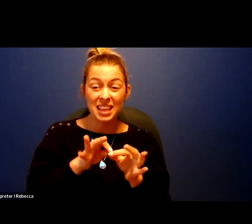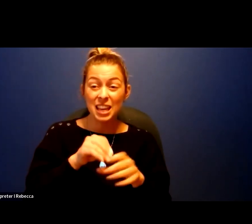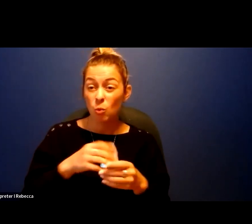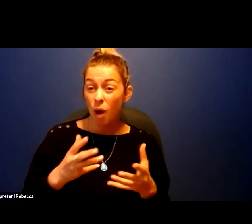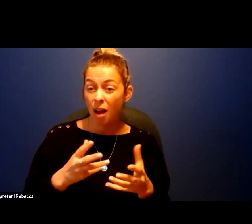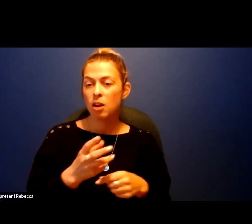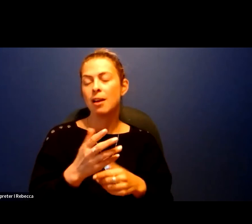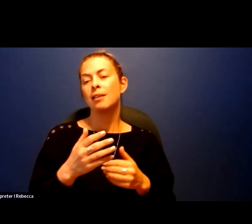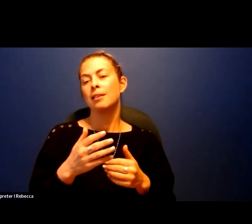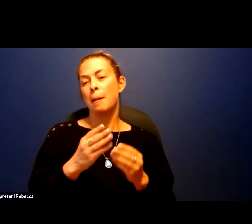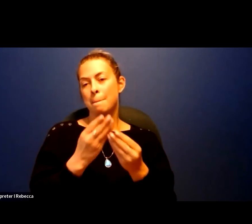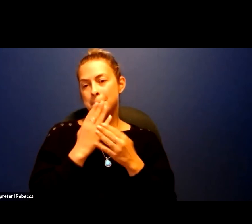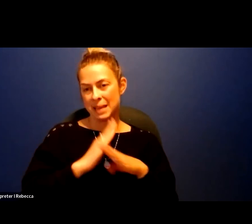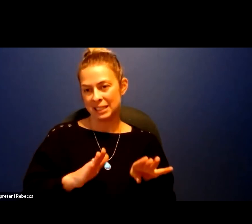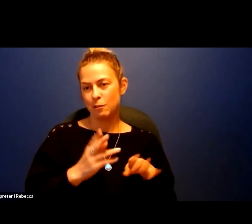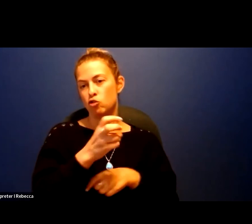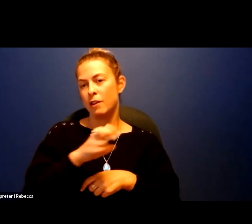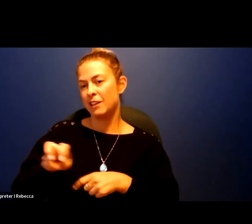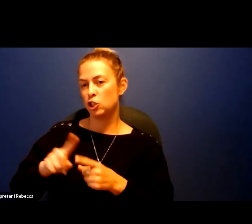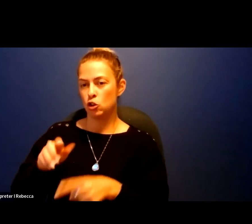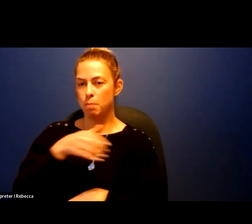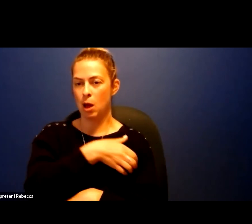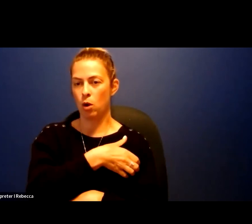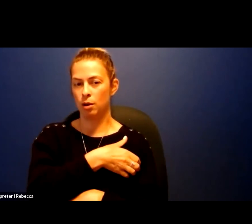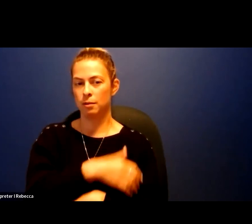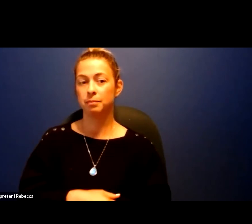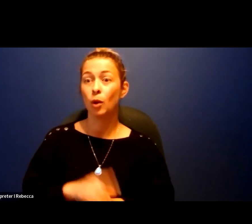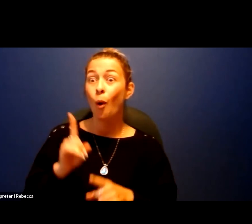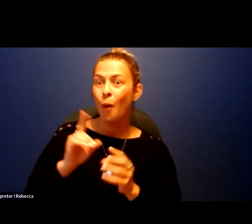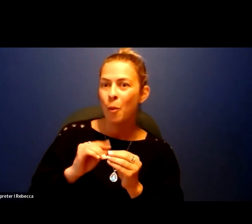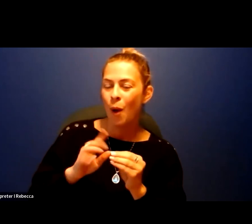power. One more. Keep going. We can do more. This is actually really important.